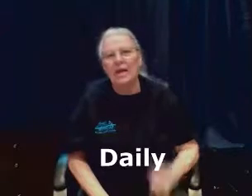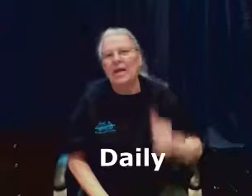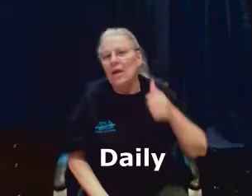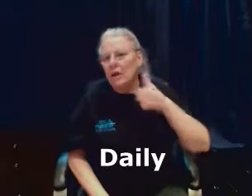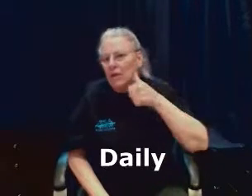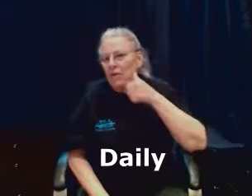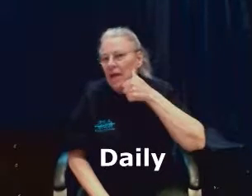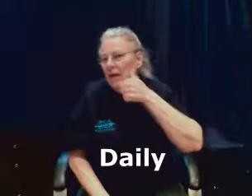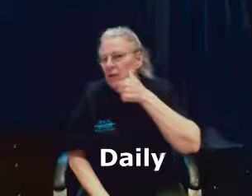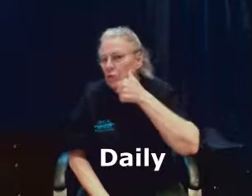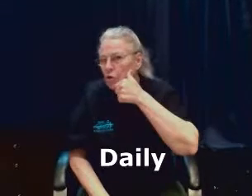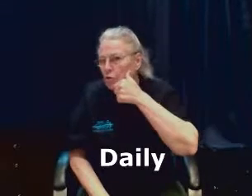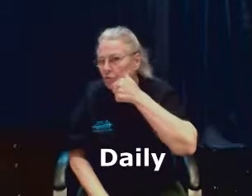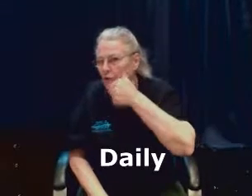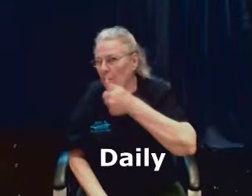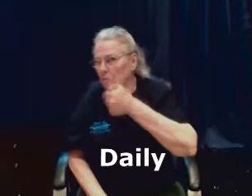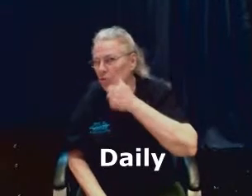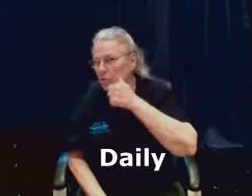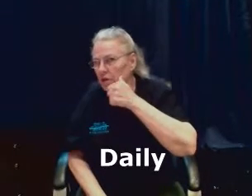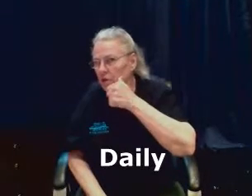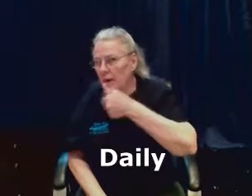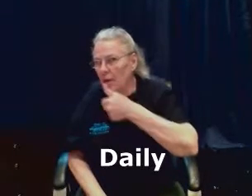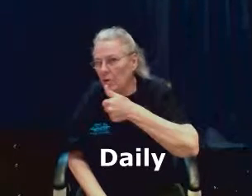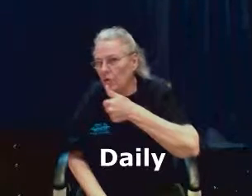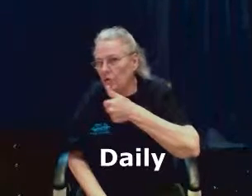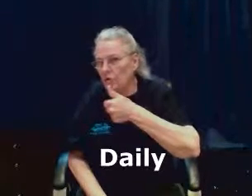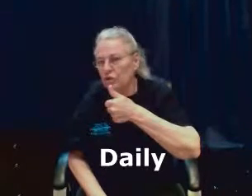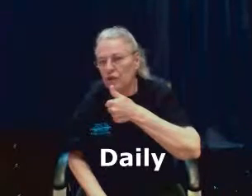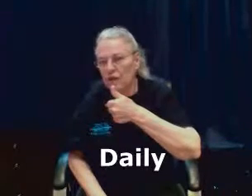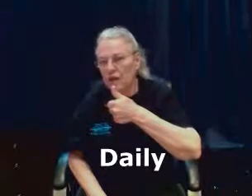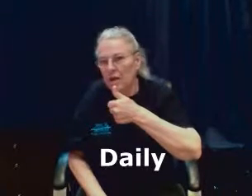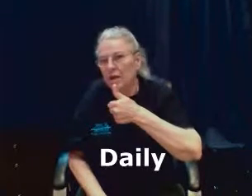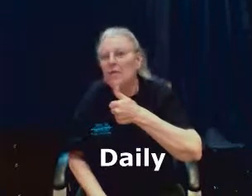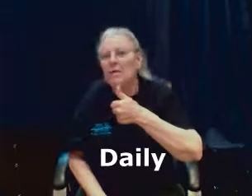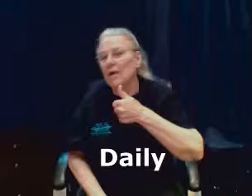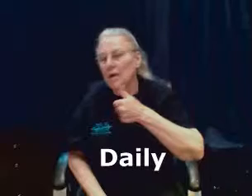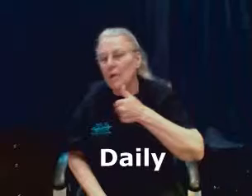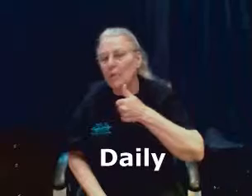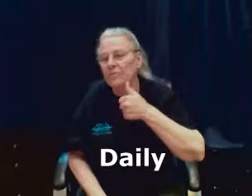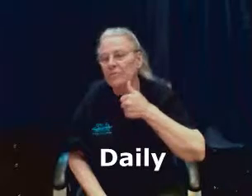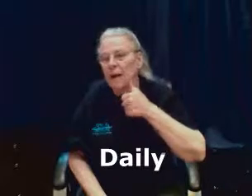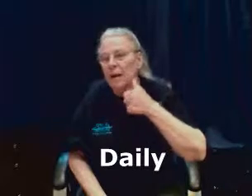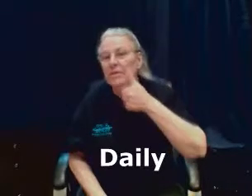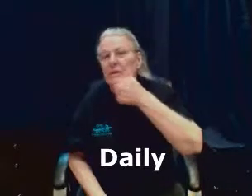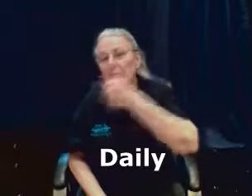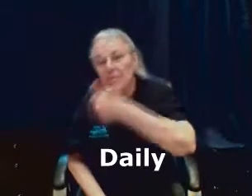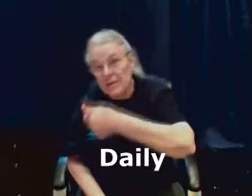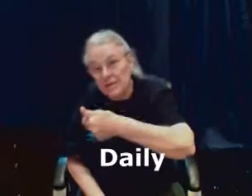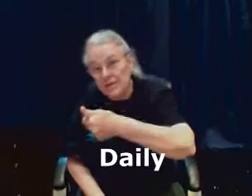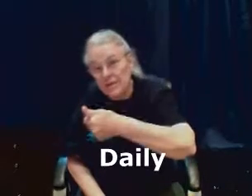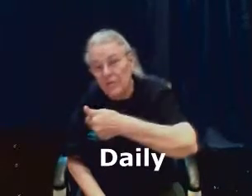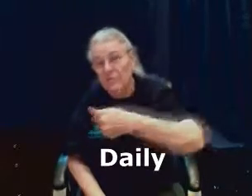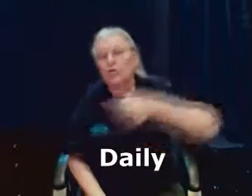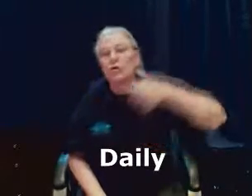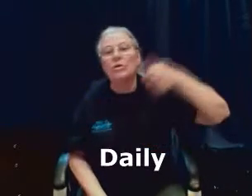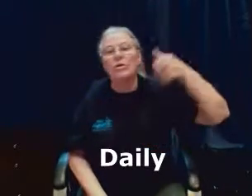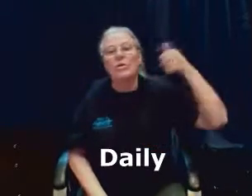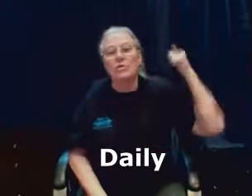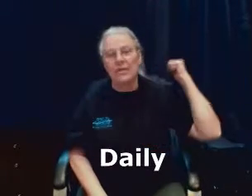Daily. That is where your thumb is going to come across your cheek a couple of times. This is the future. This